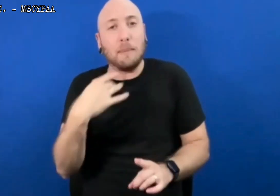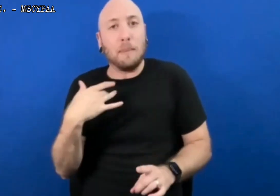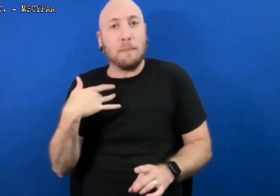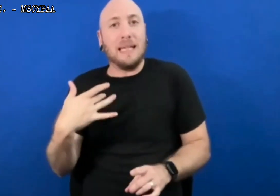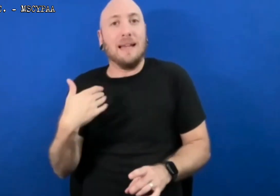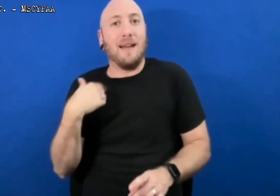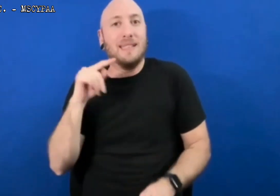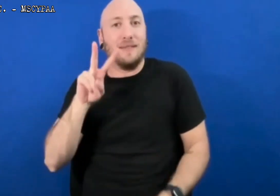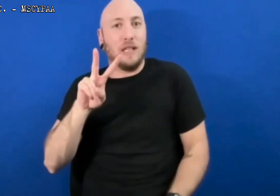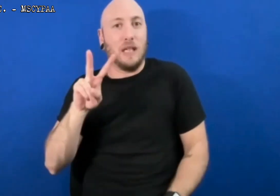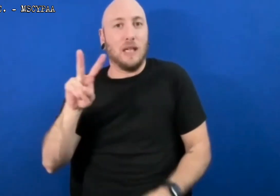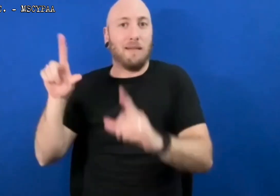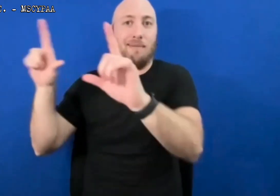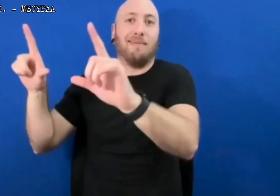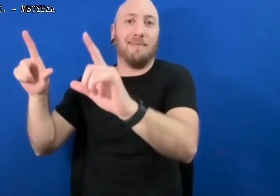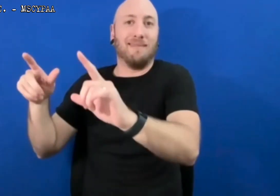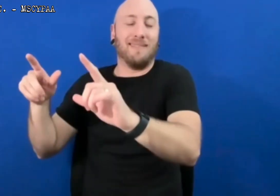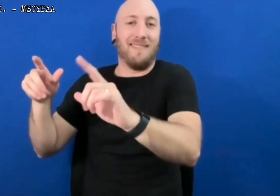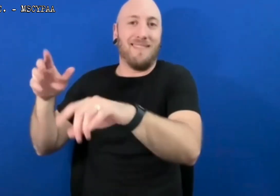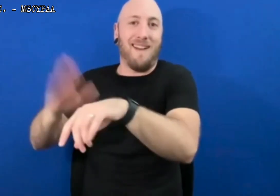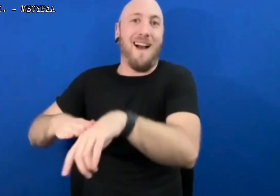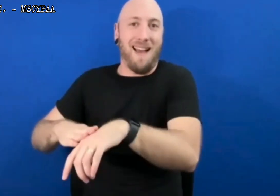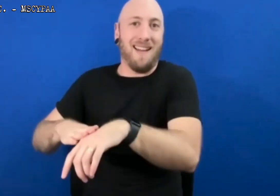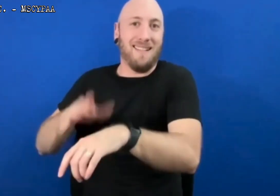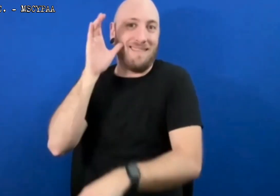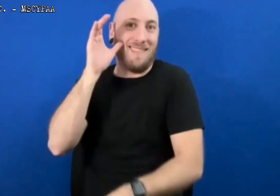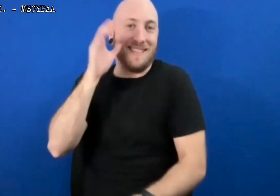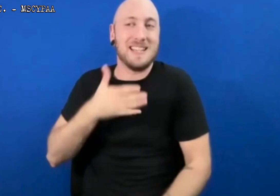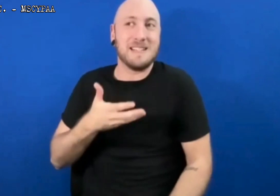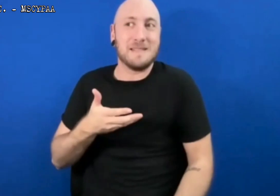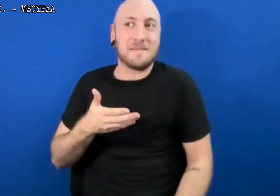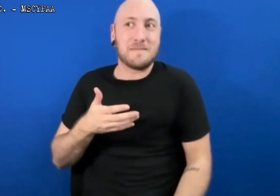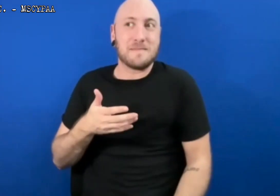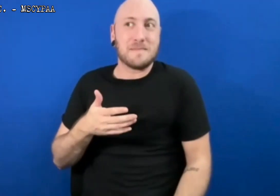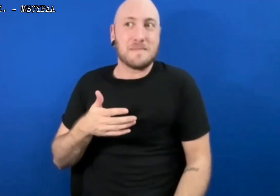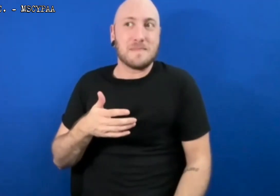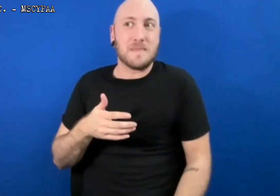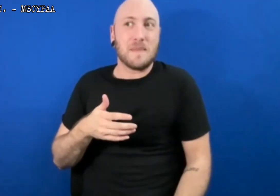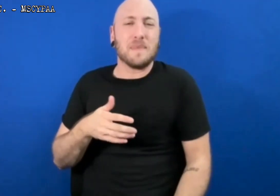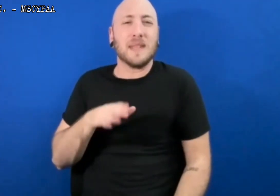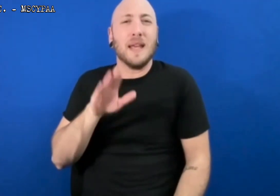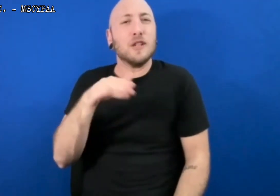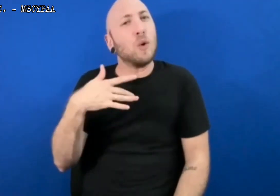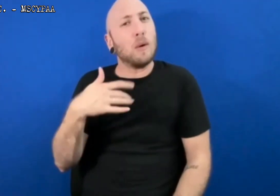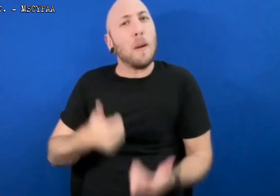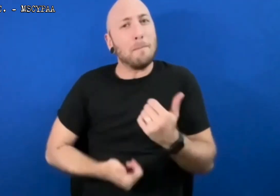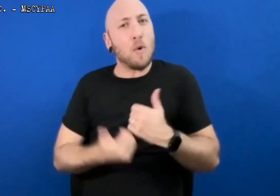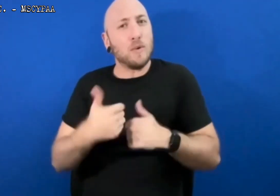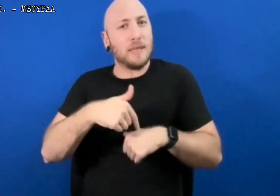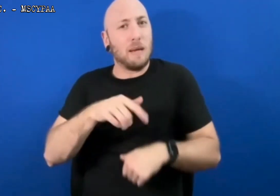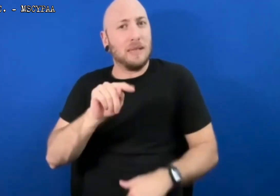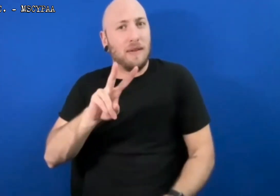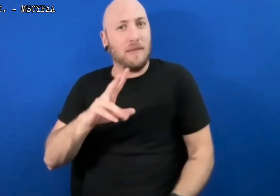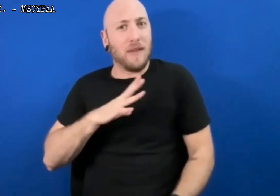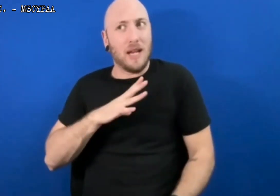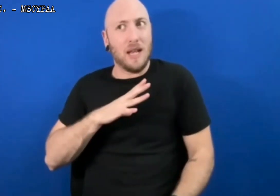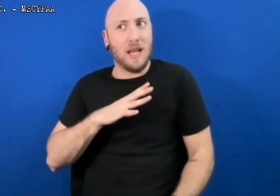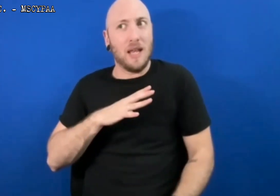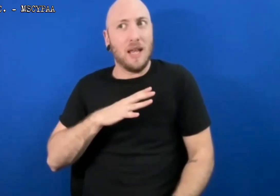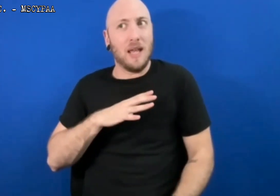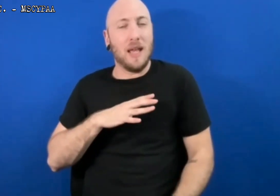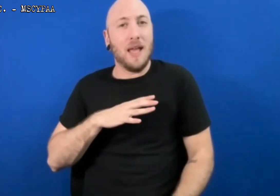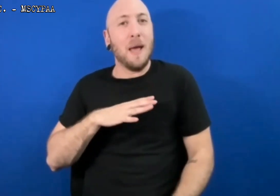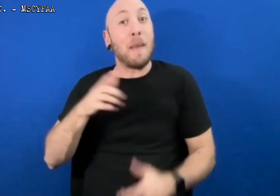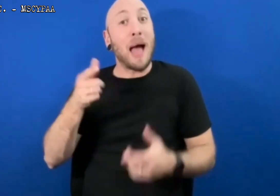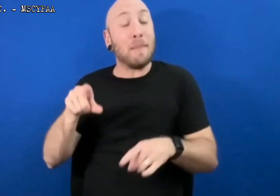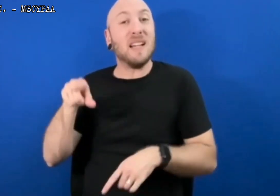woke up the next morning, and the TV, which like wasn't like a TV that like normally freezes, it was frozen on something that said "Stay on track just